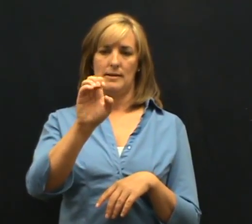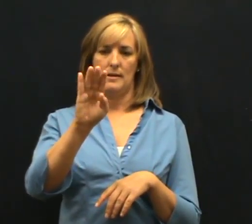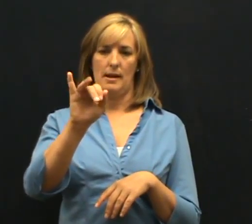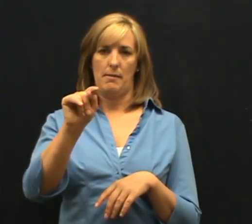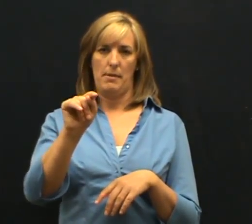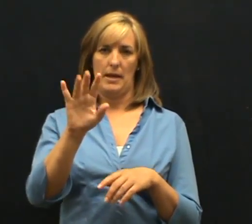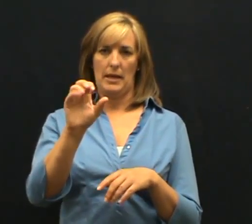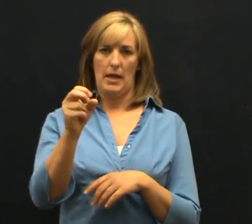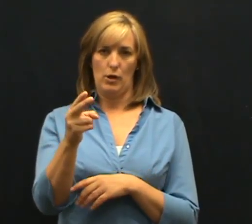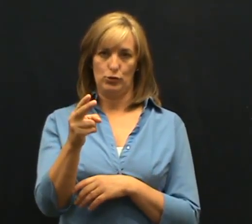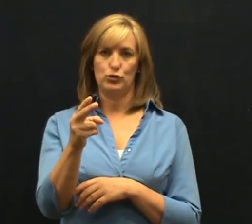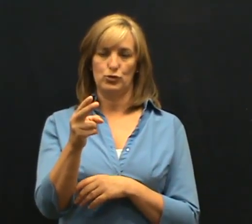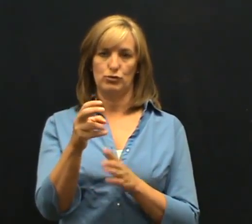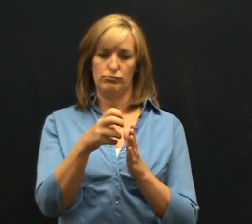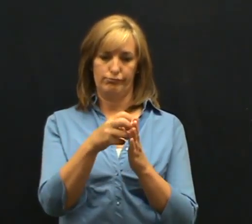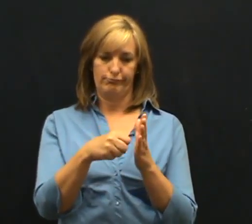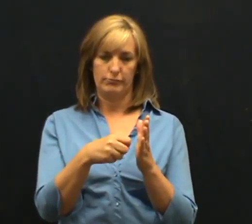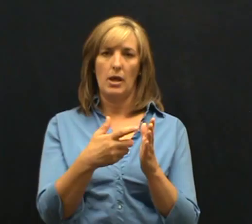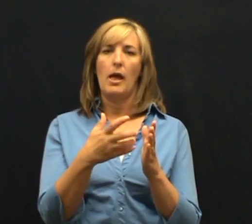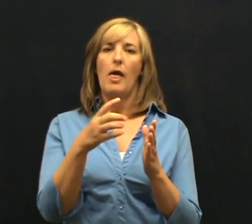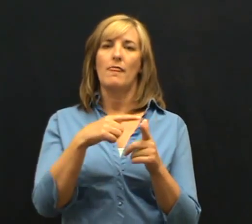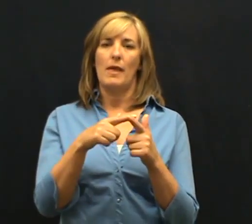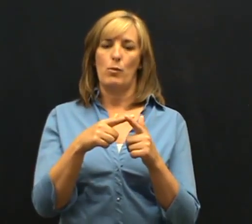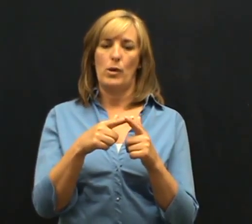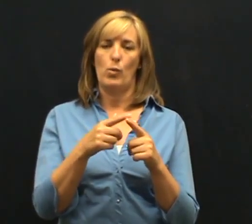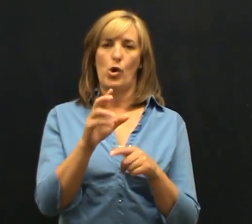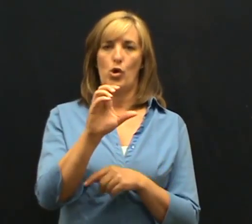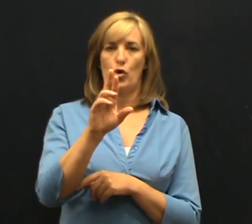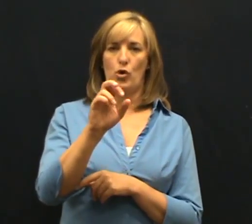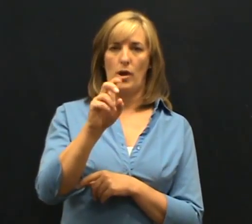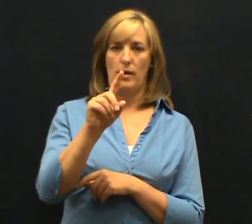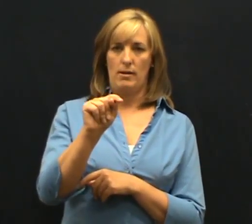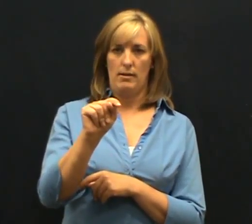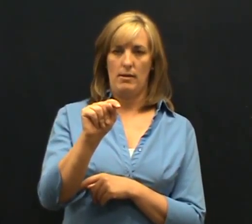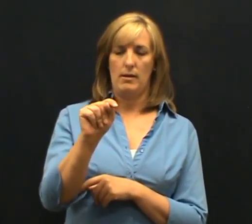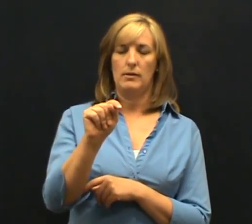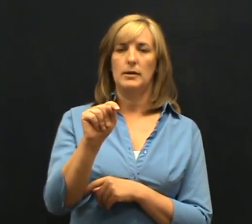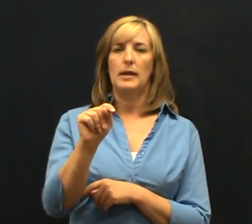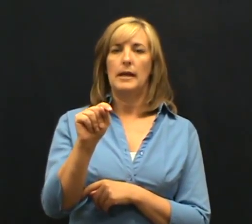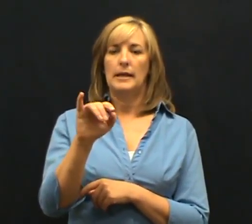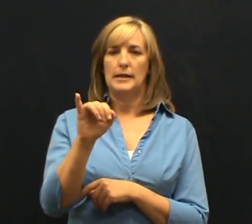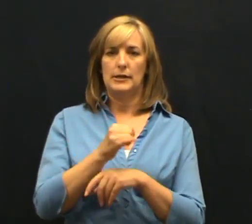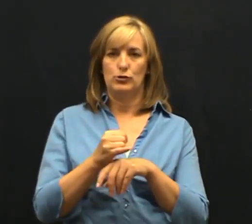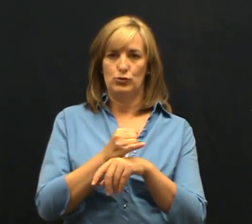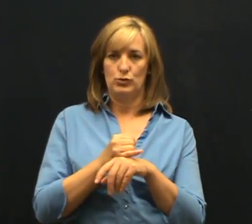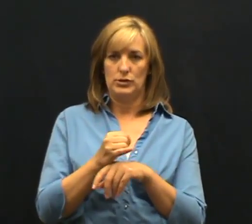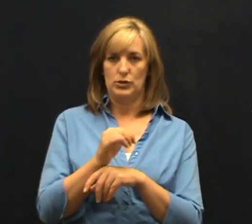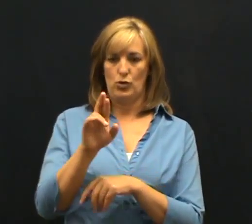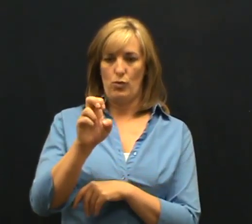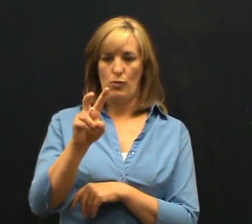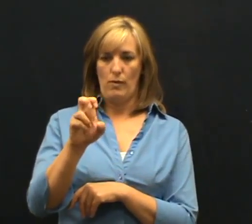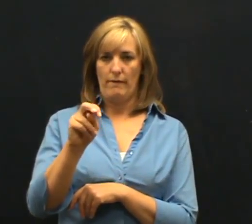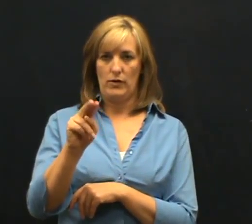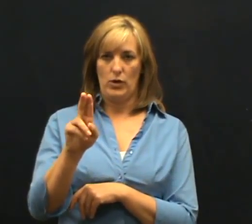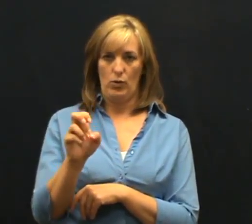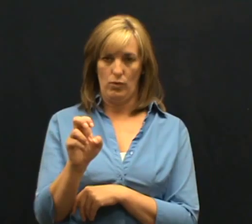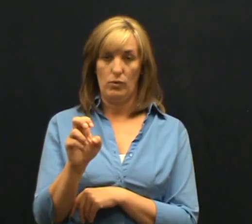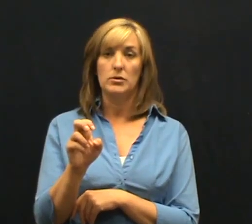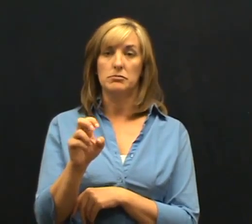interest we just earned for 20 bucks, and we would credit interest revenue to reflect the revenue from the interest we